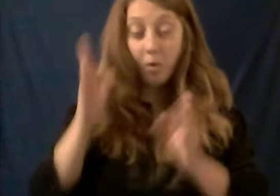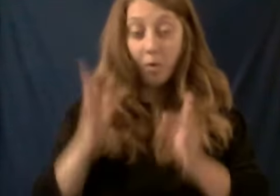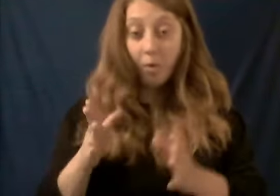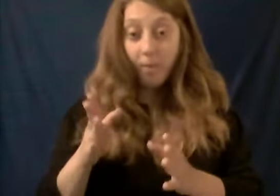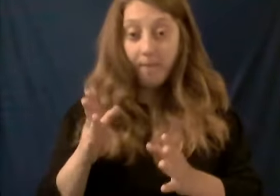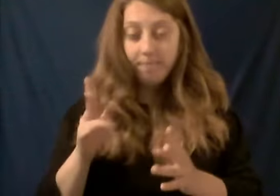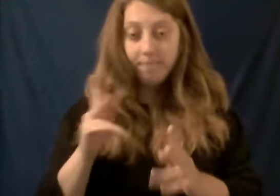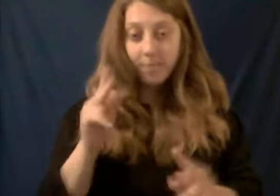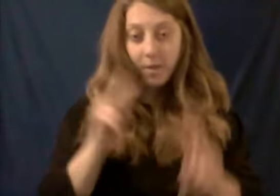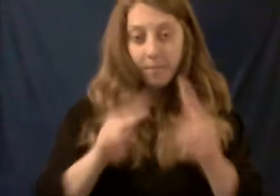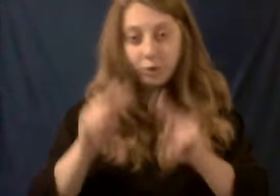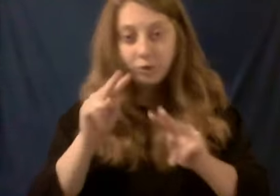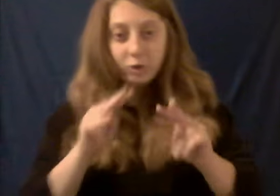family's needs.